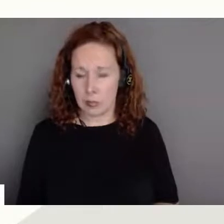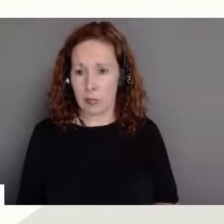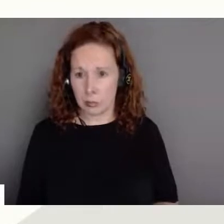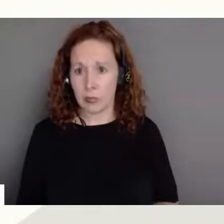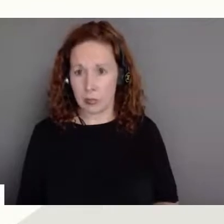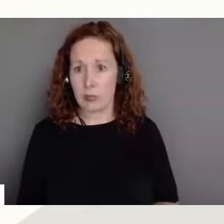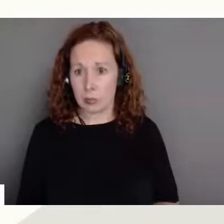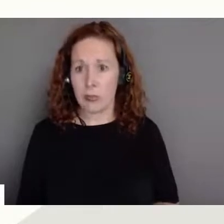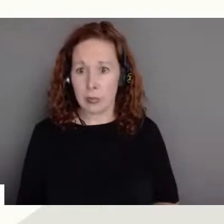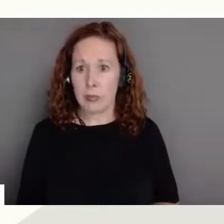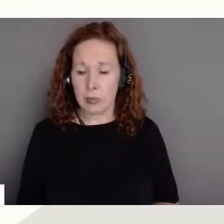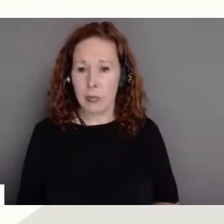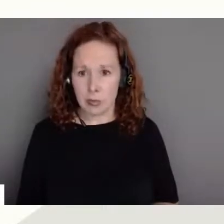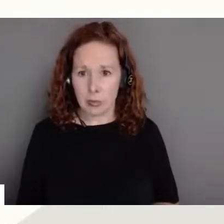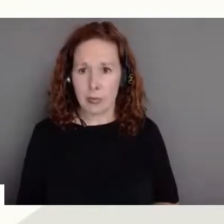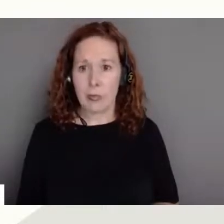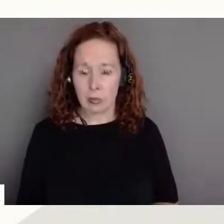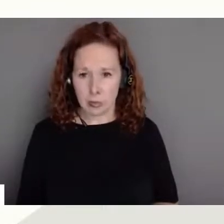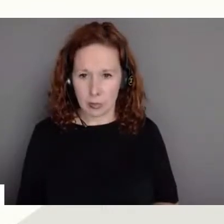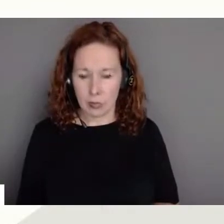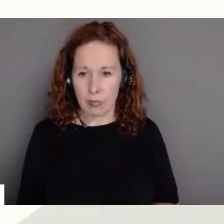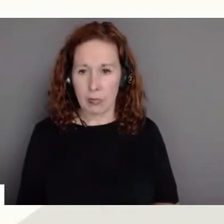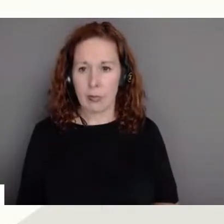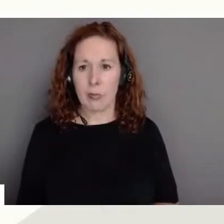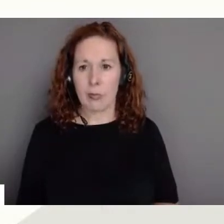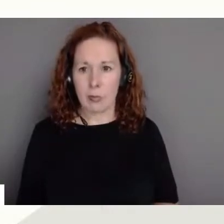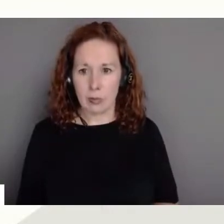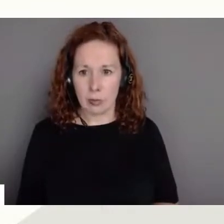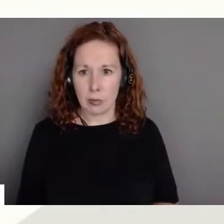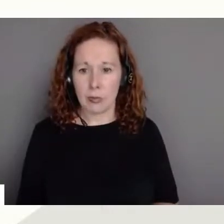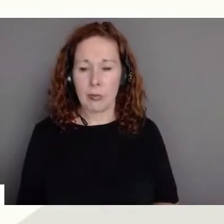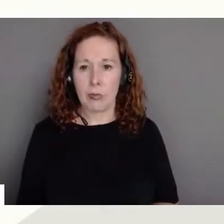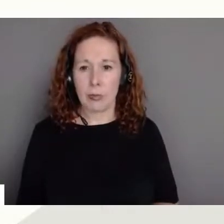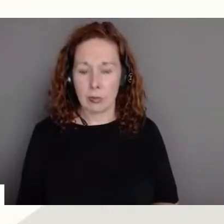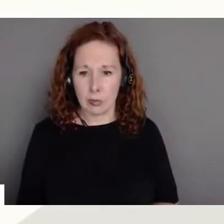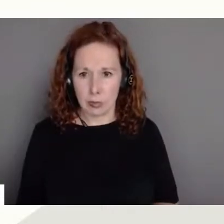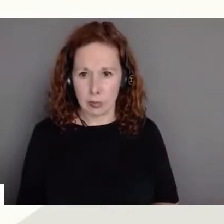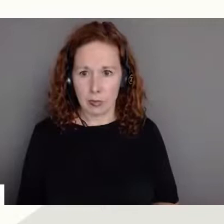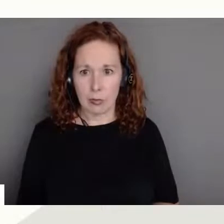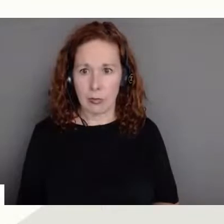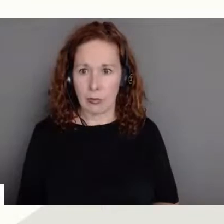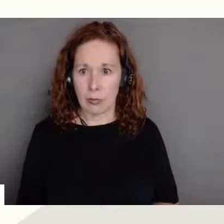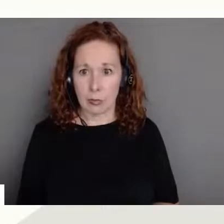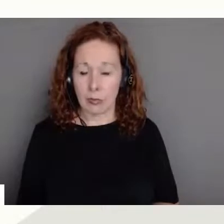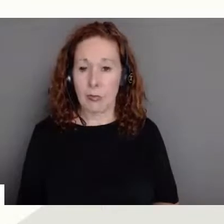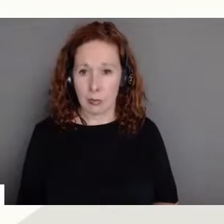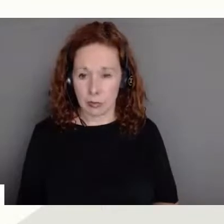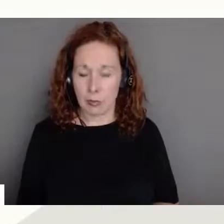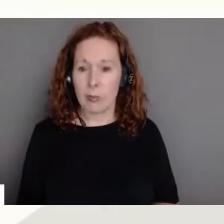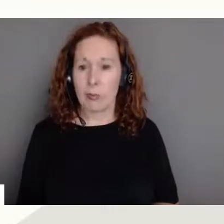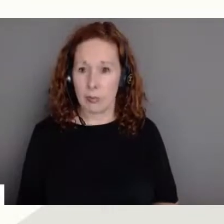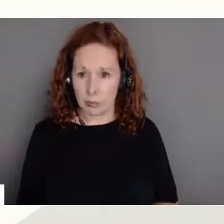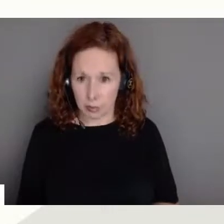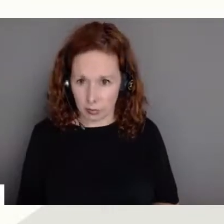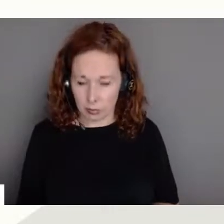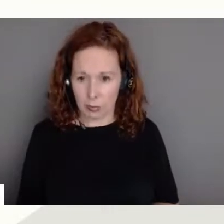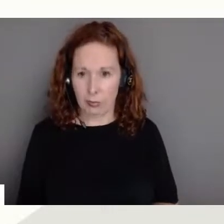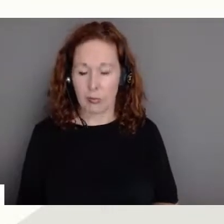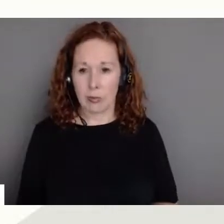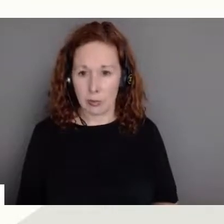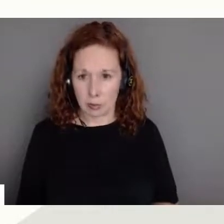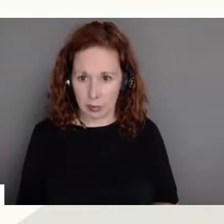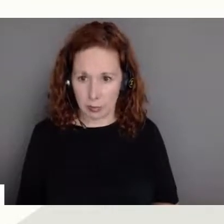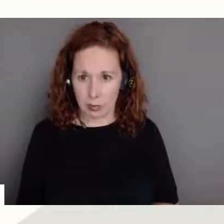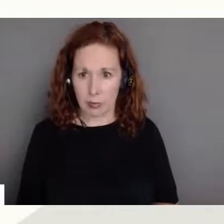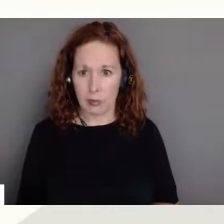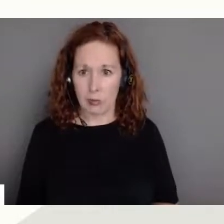and that whim is gone." But the community aspect of that, I just fell in love with. I thought that was so cool to, again,